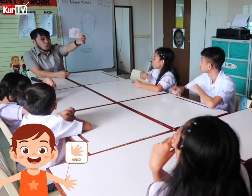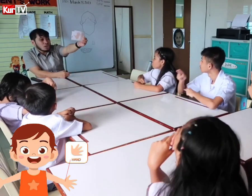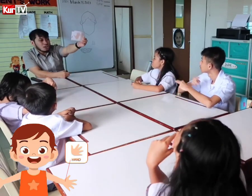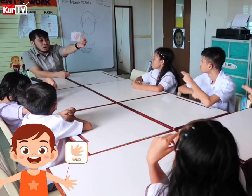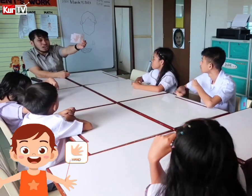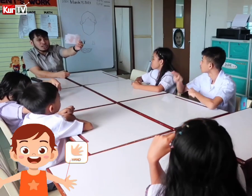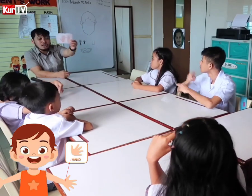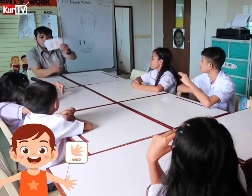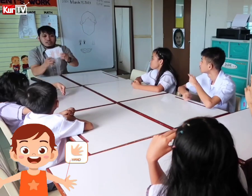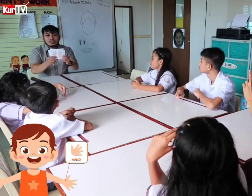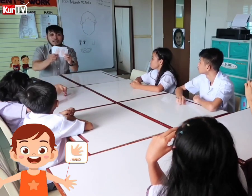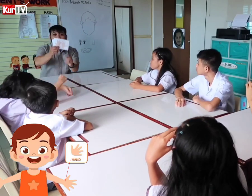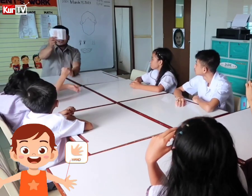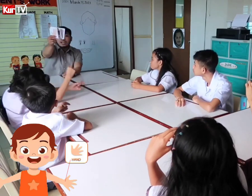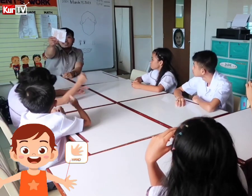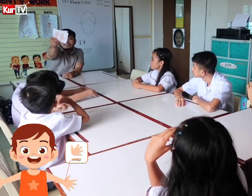Cholo. Raven.